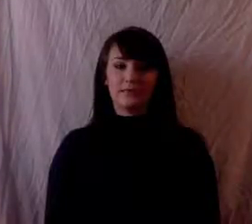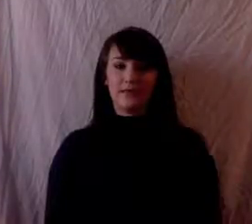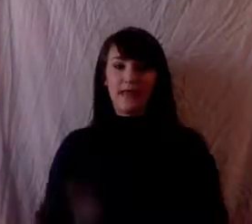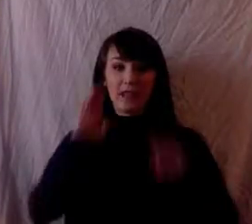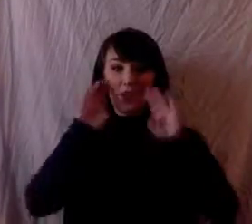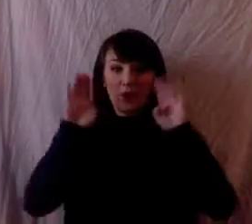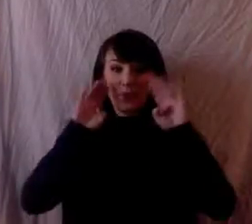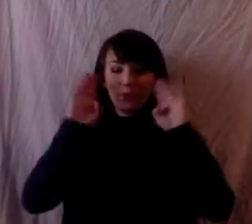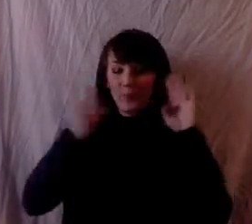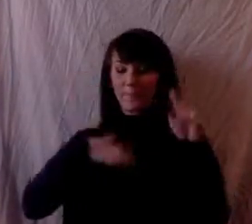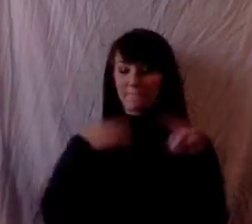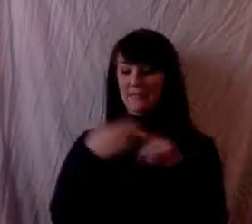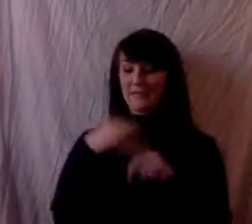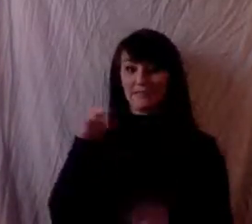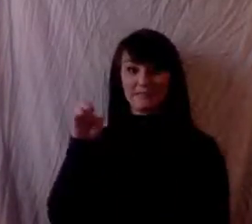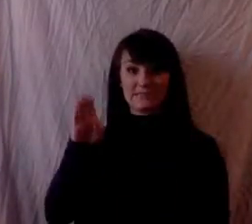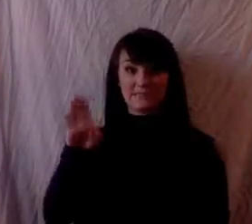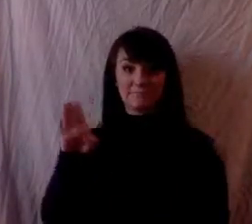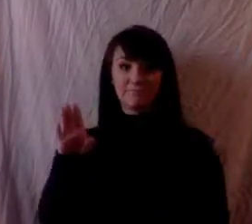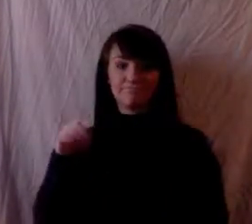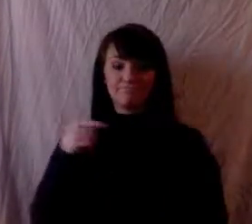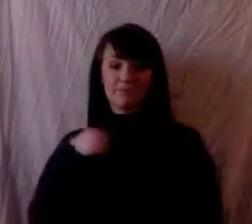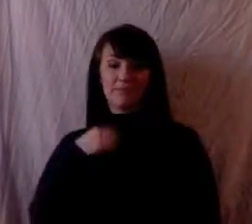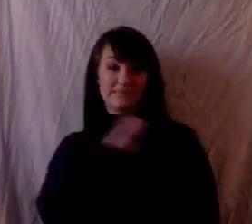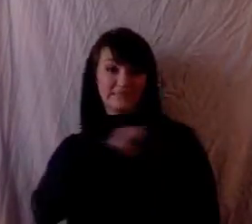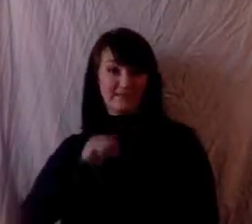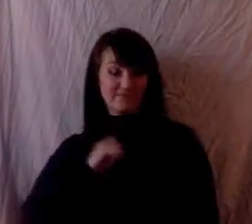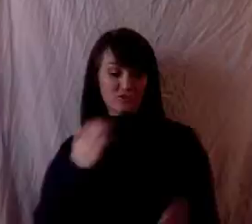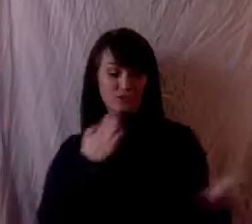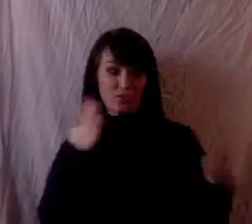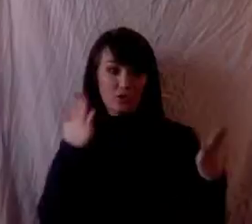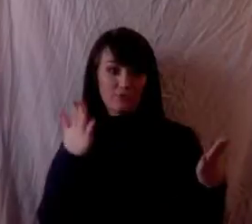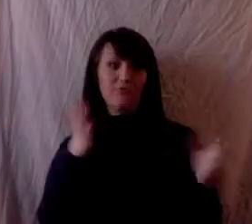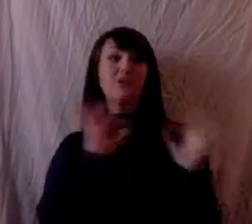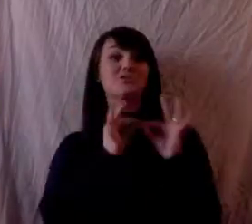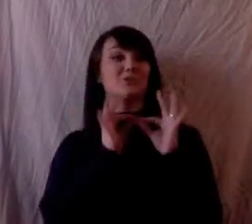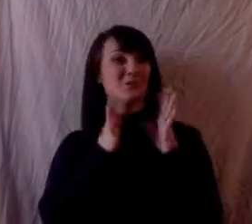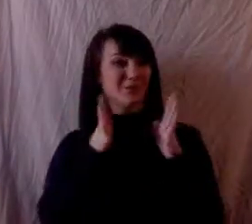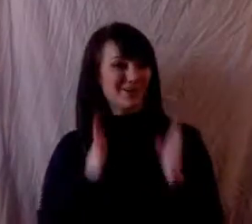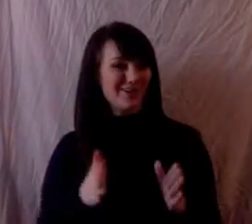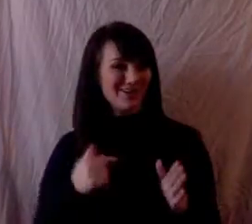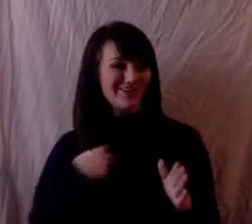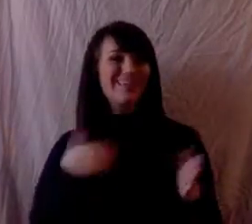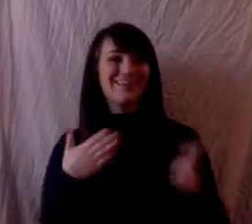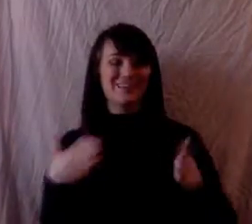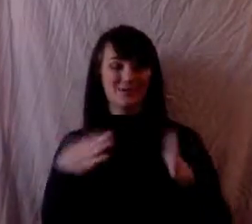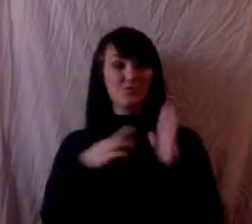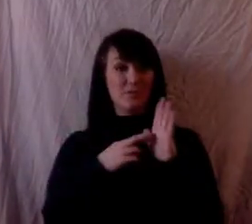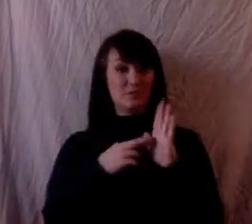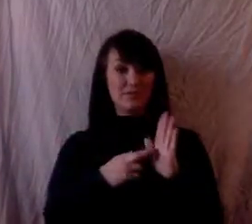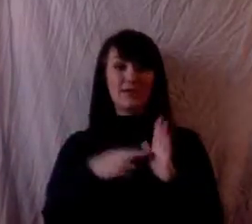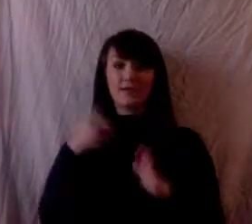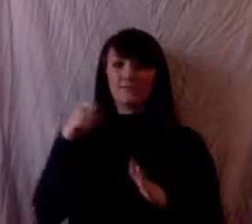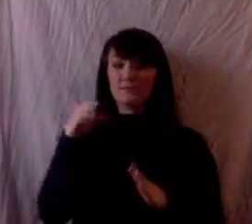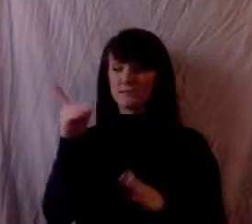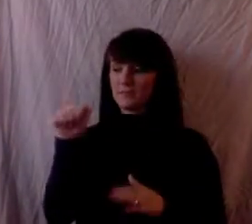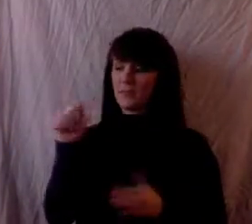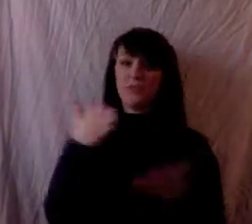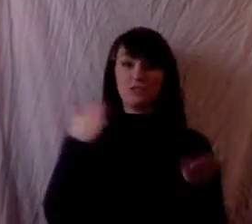Hi, my name is Deb, and I am a staff interpreter here. I'm representing Disability Services. I'd like to talk to you a little bit today